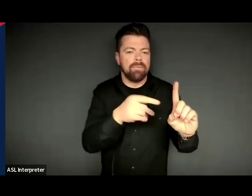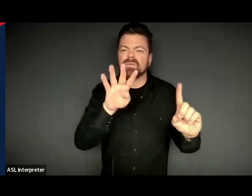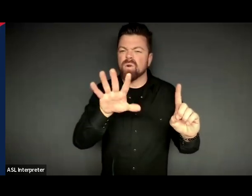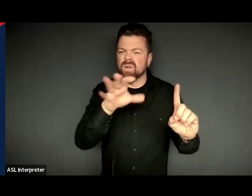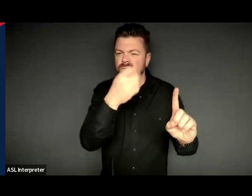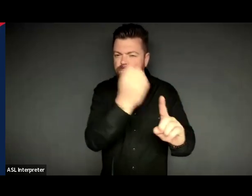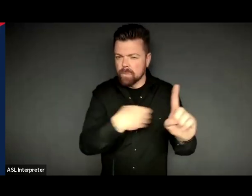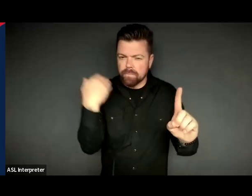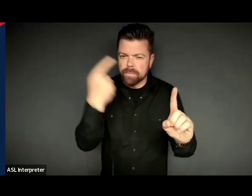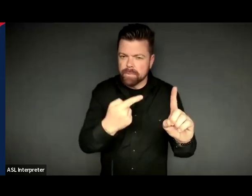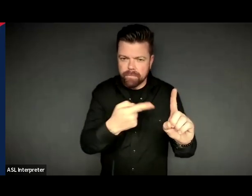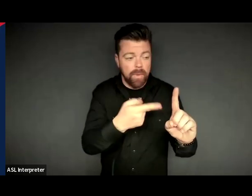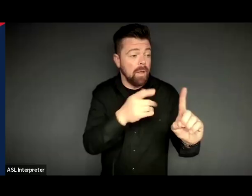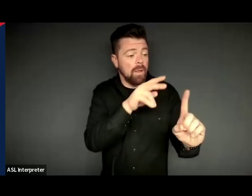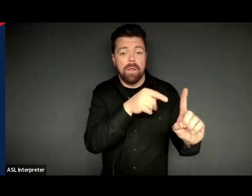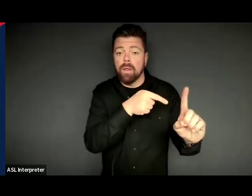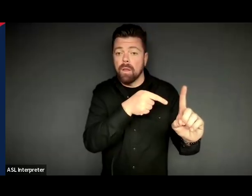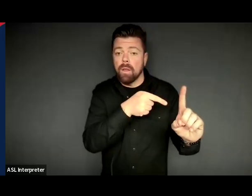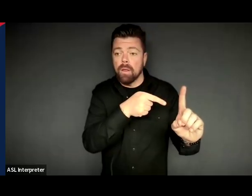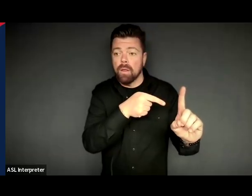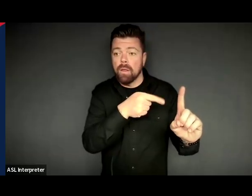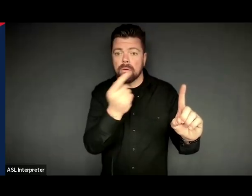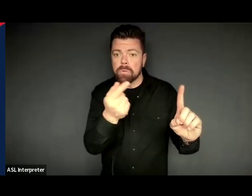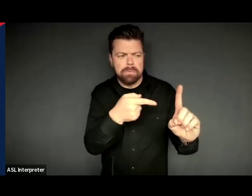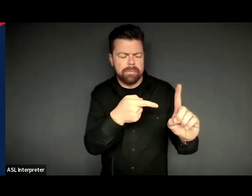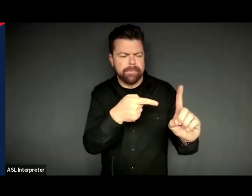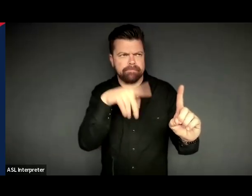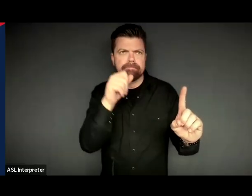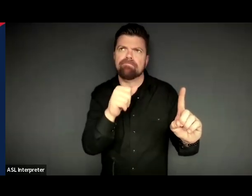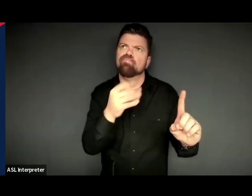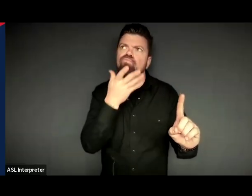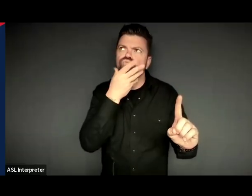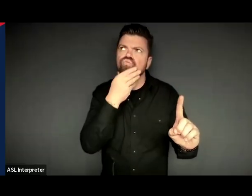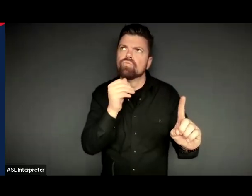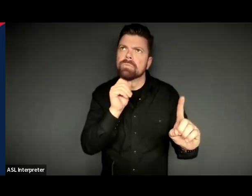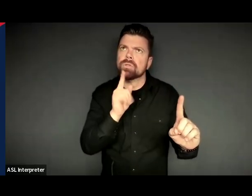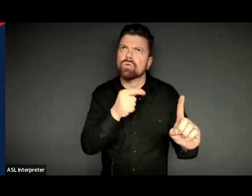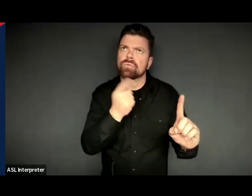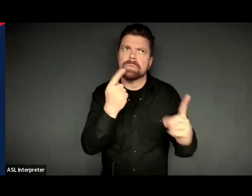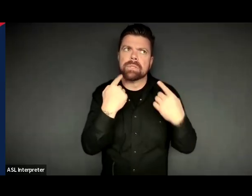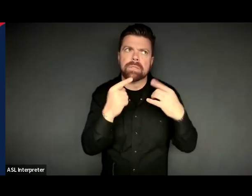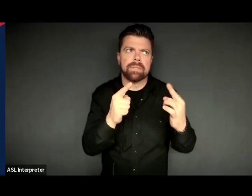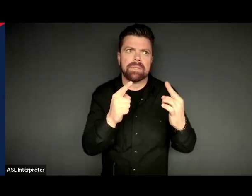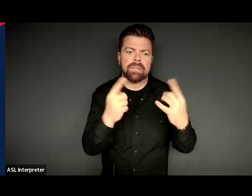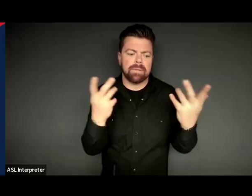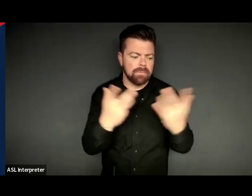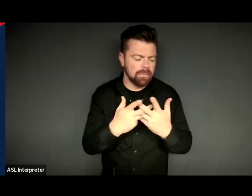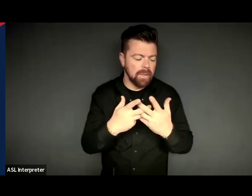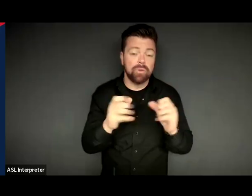years, and they're not sure if it would work for them.